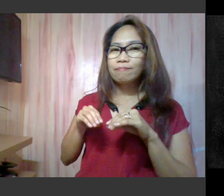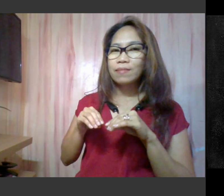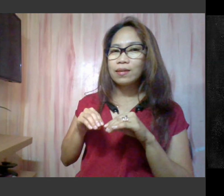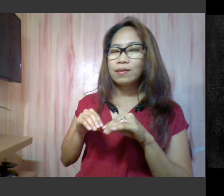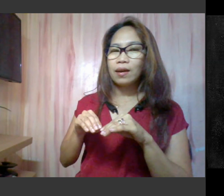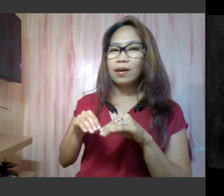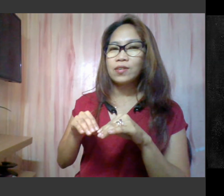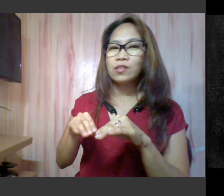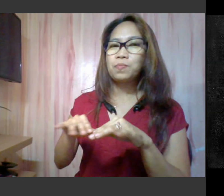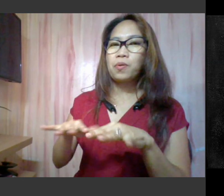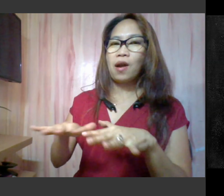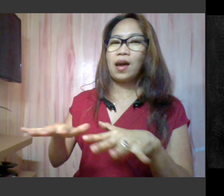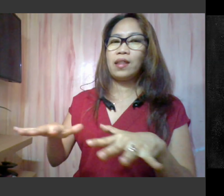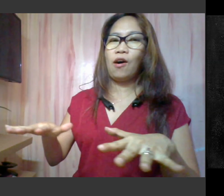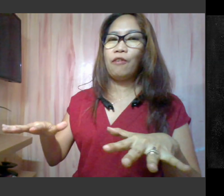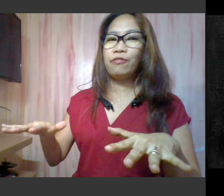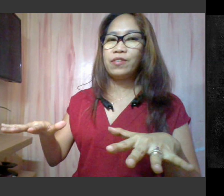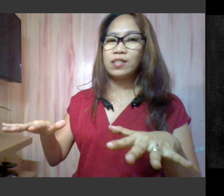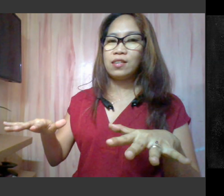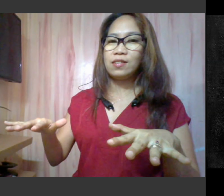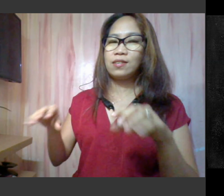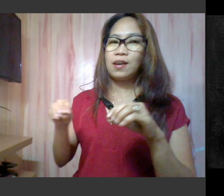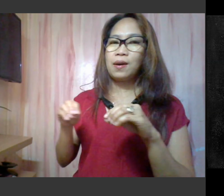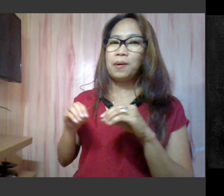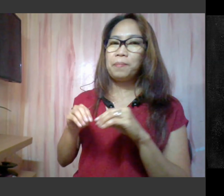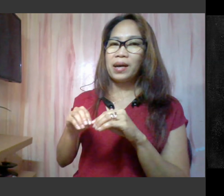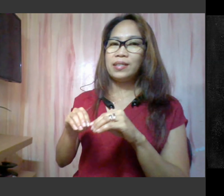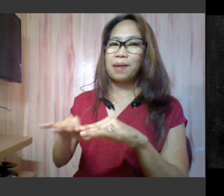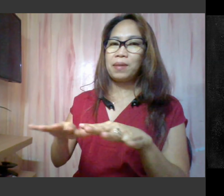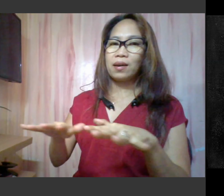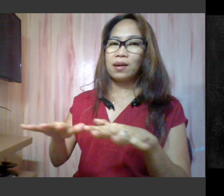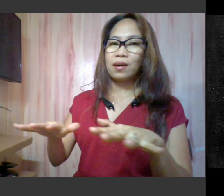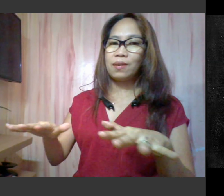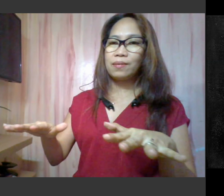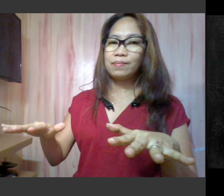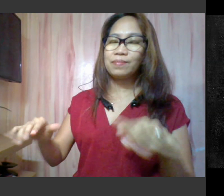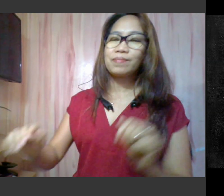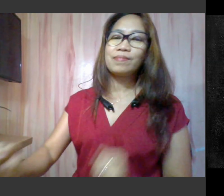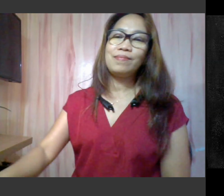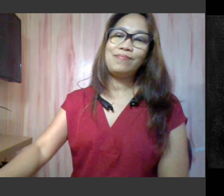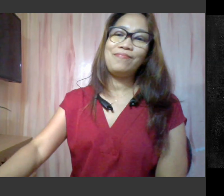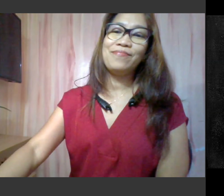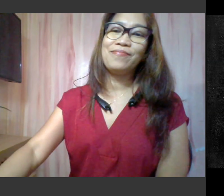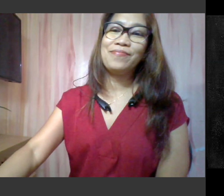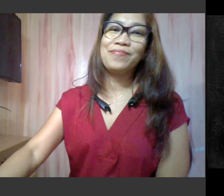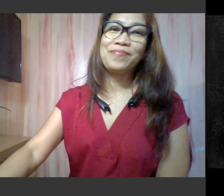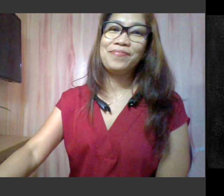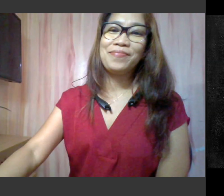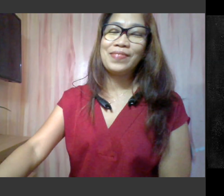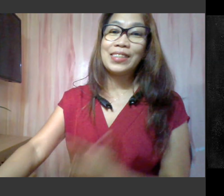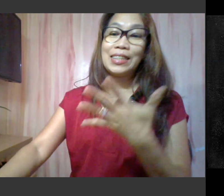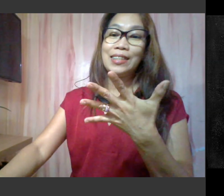like it's a spread of disease. Pandemic.